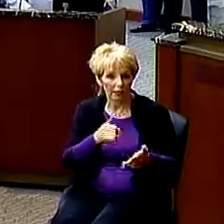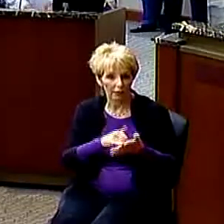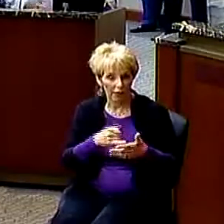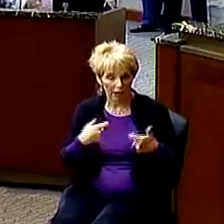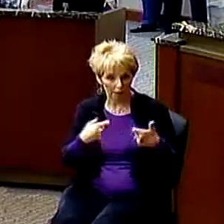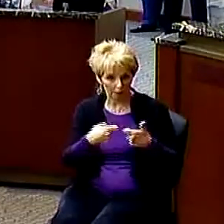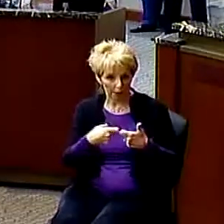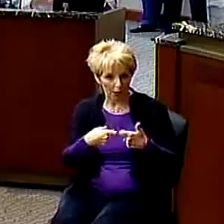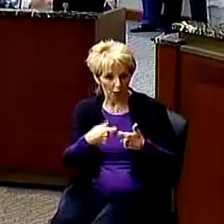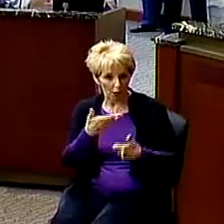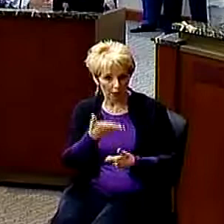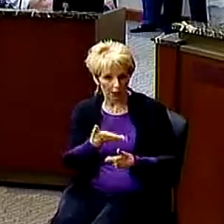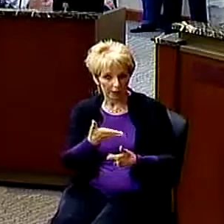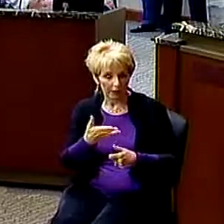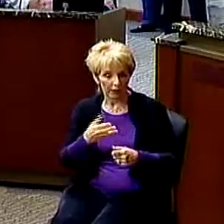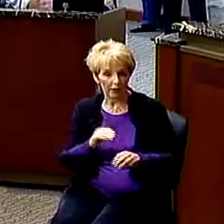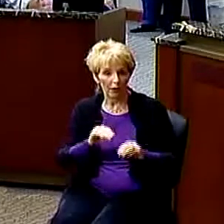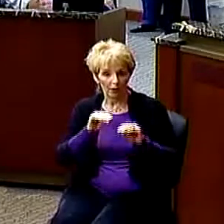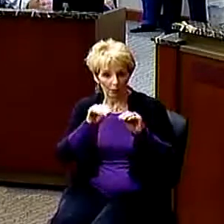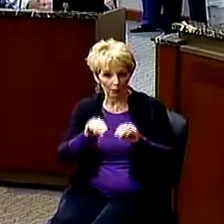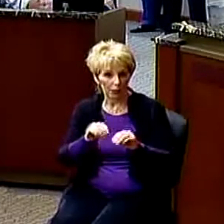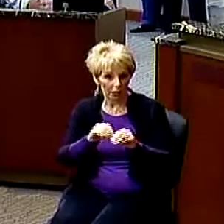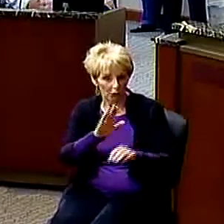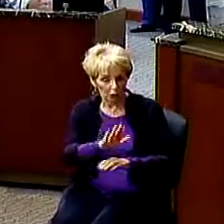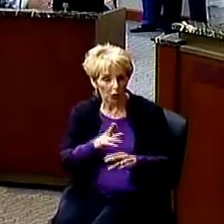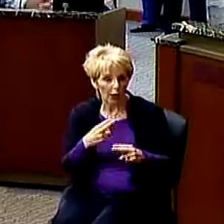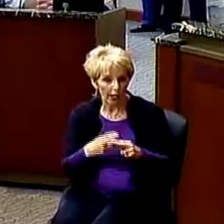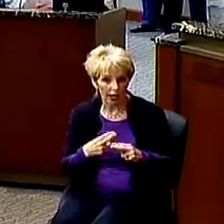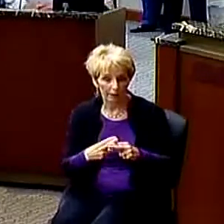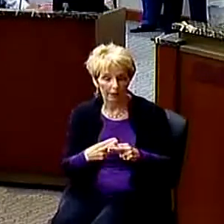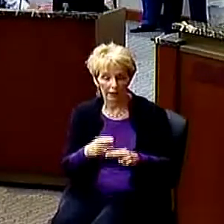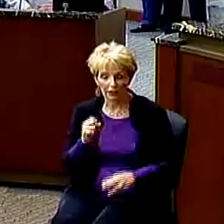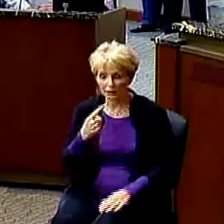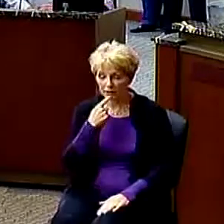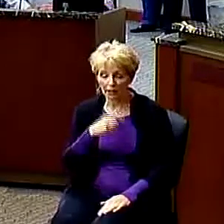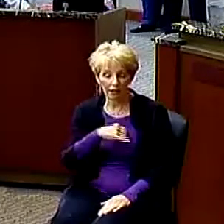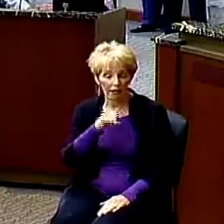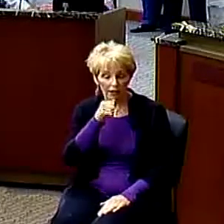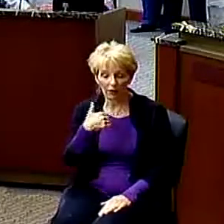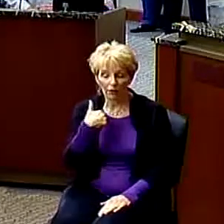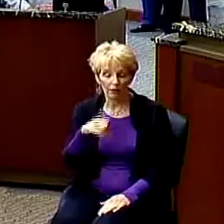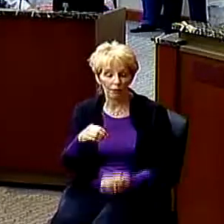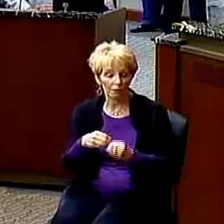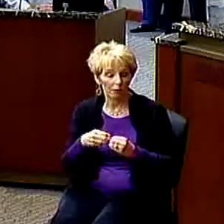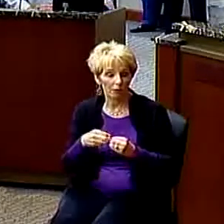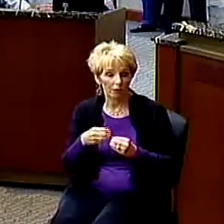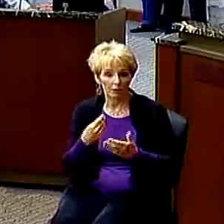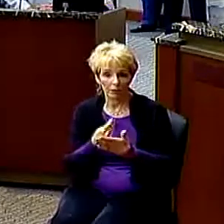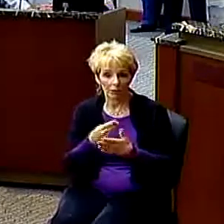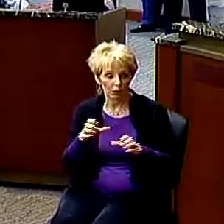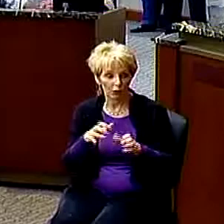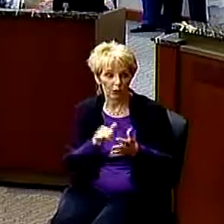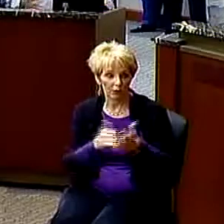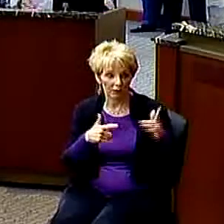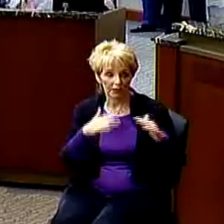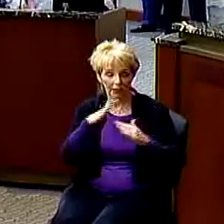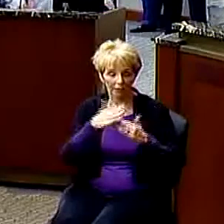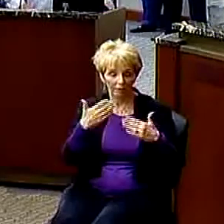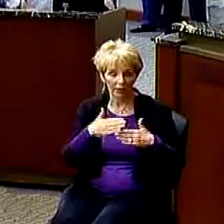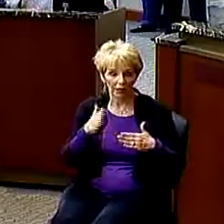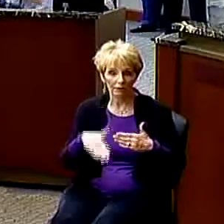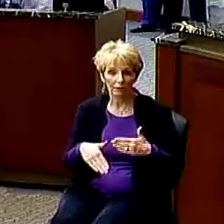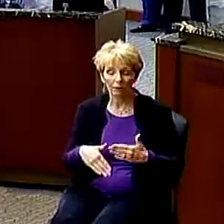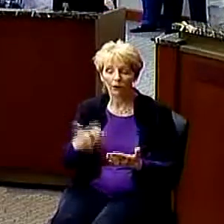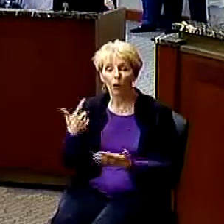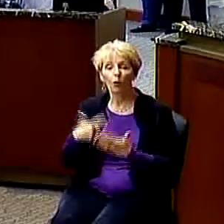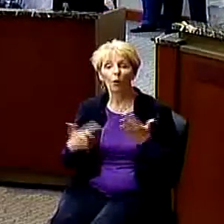power and get it put in your name. And she says, I don't have any money to do that. Time. Okay. What did